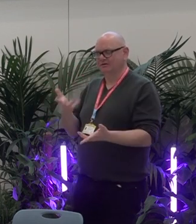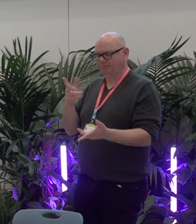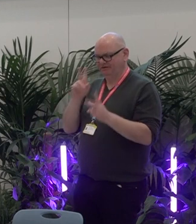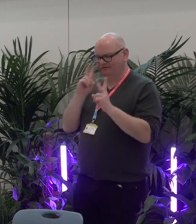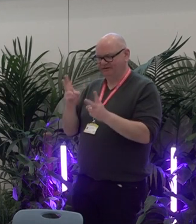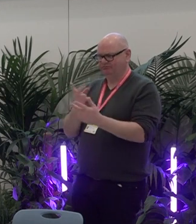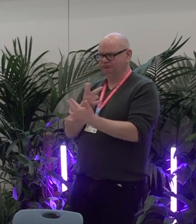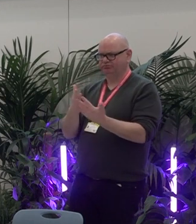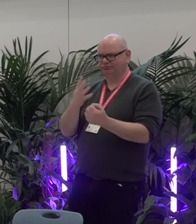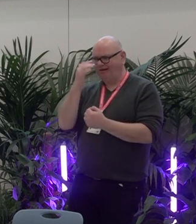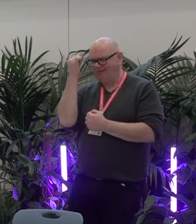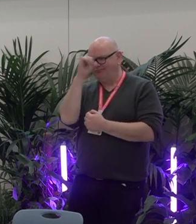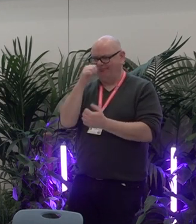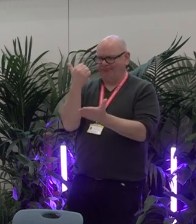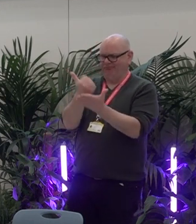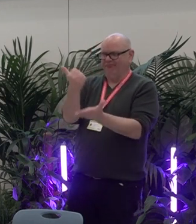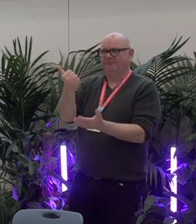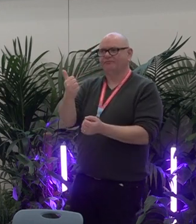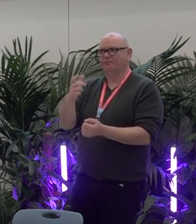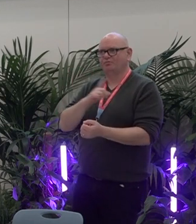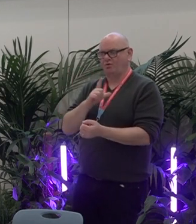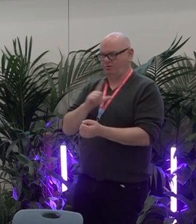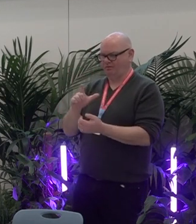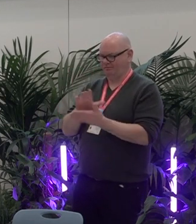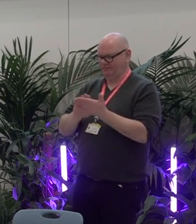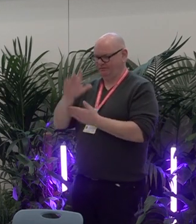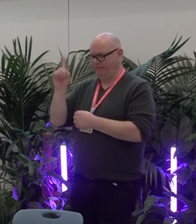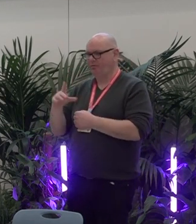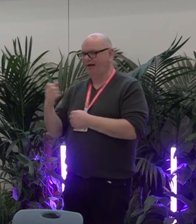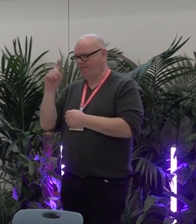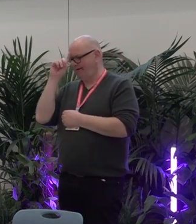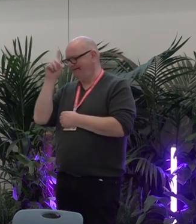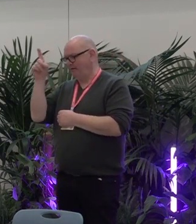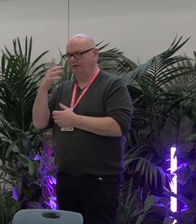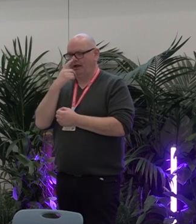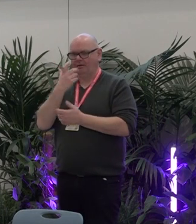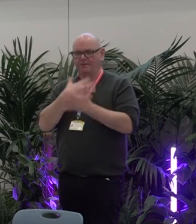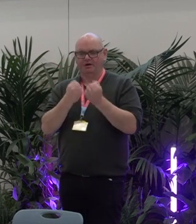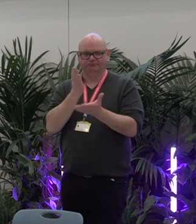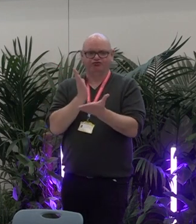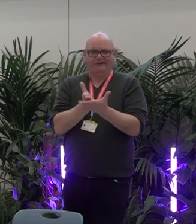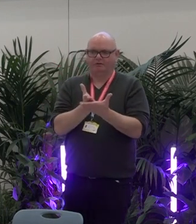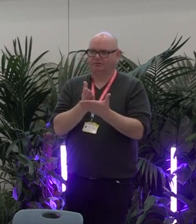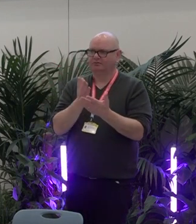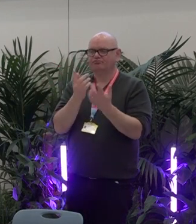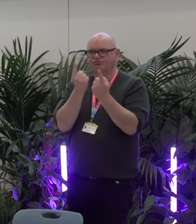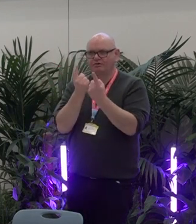amazing excellence in terms of turning ideas into new products, services and